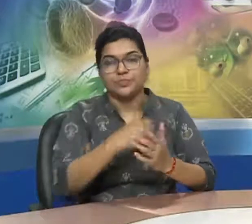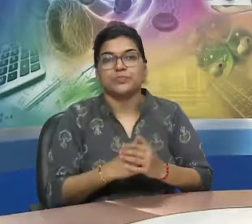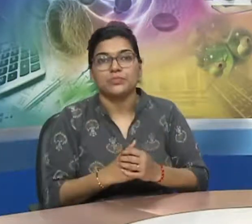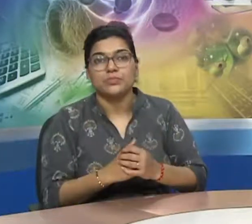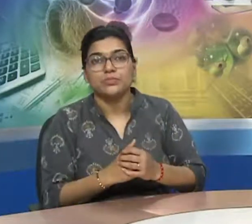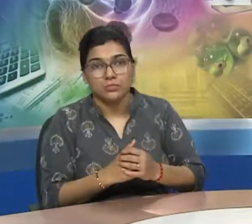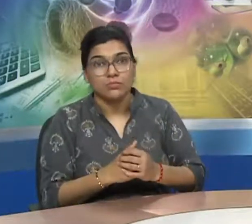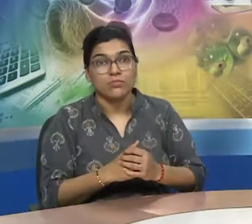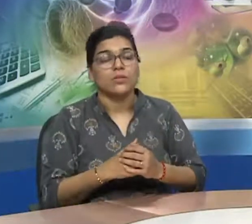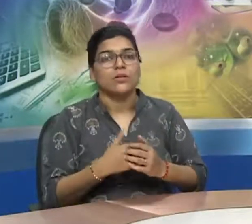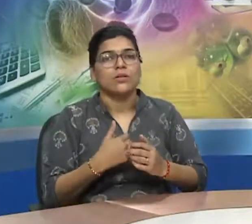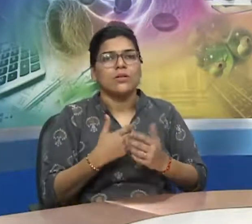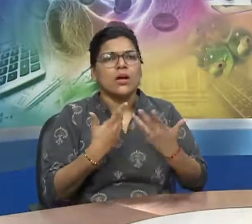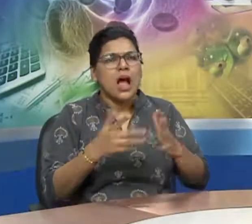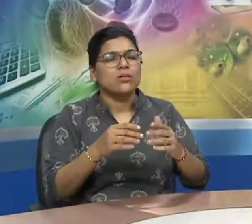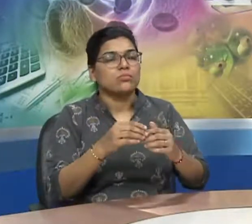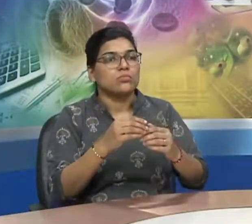Tenth phrase,